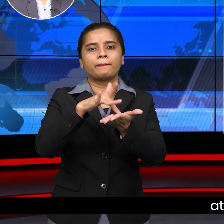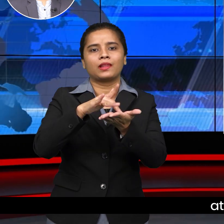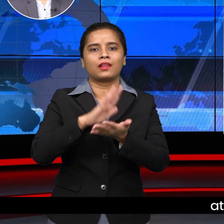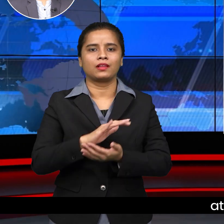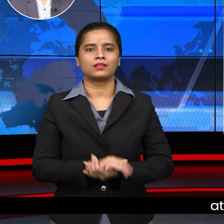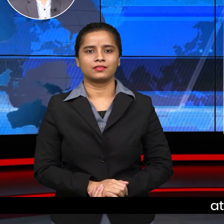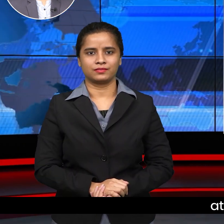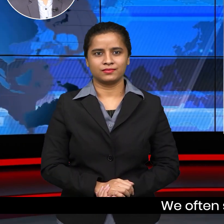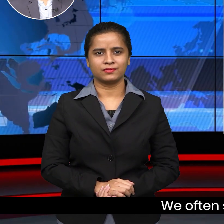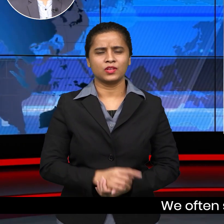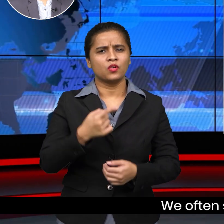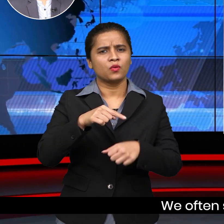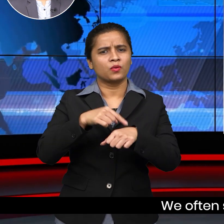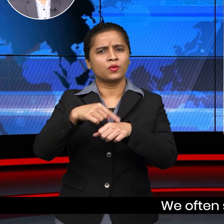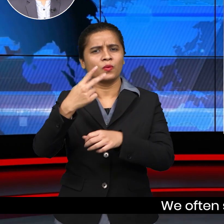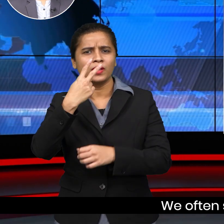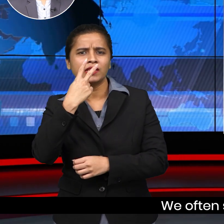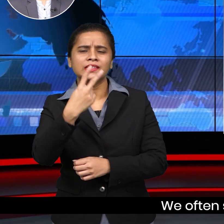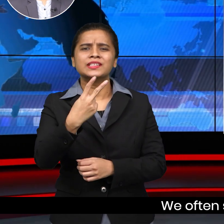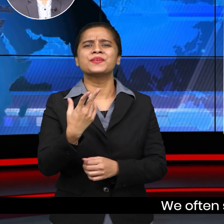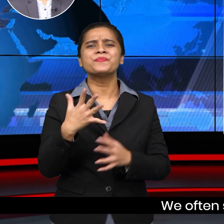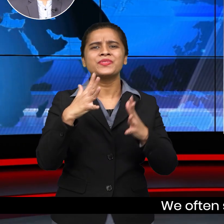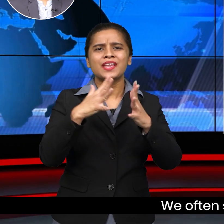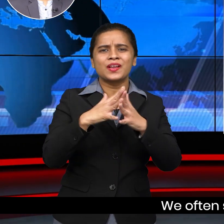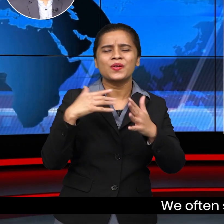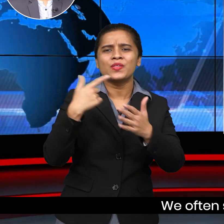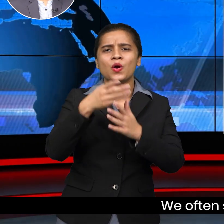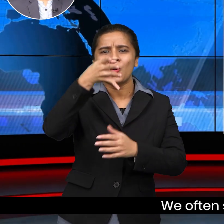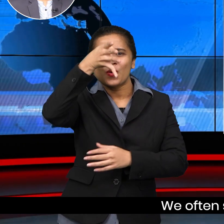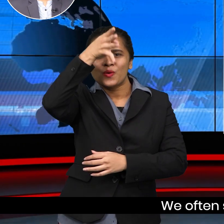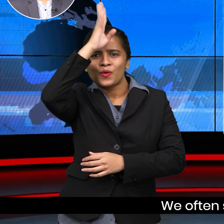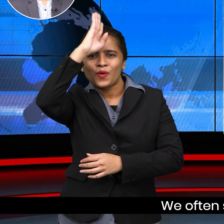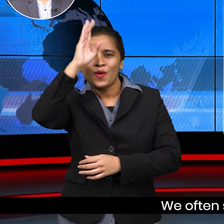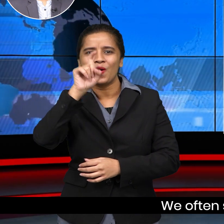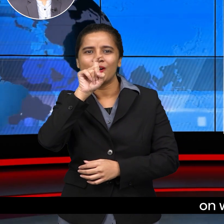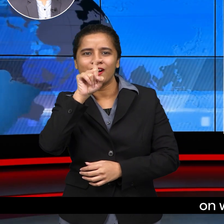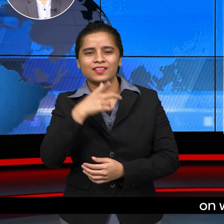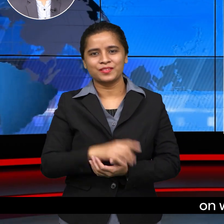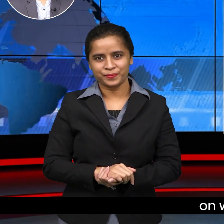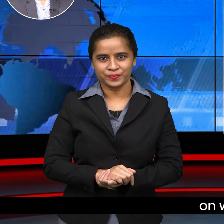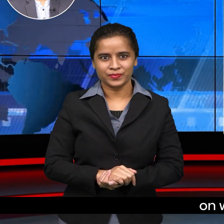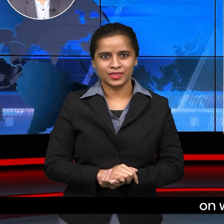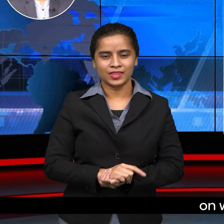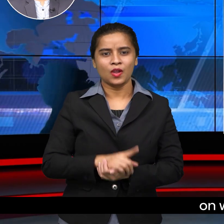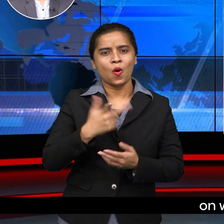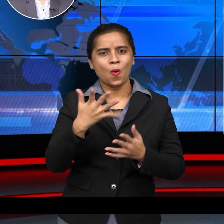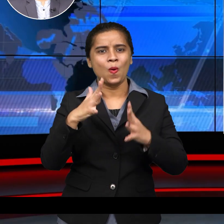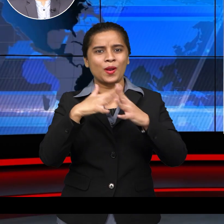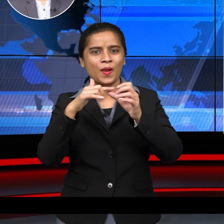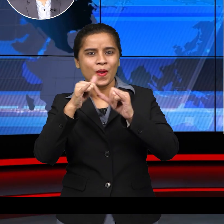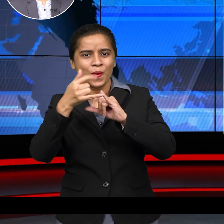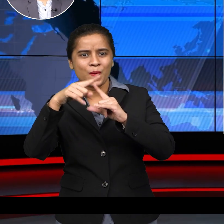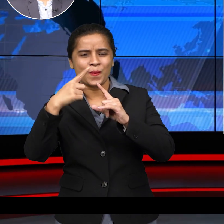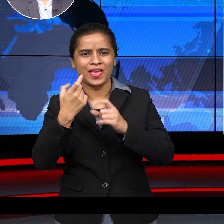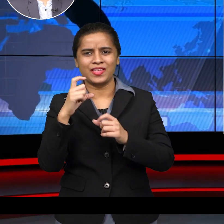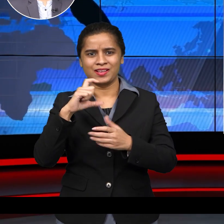location. We often see the weathercock on weather reports daily